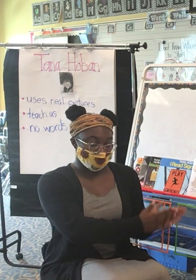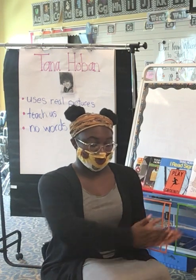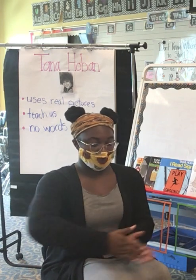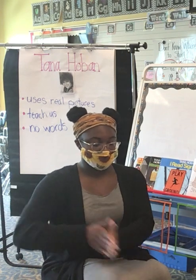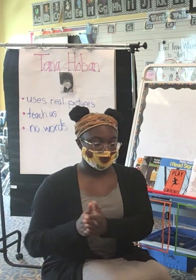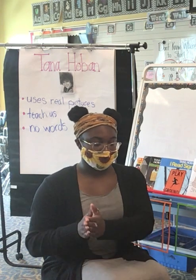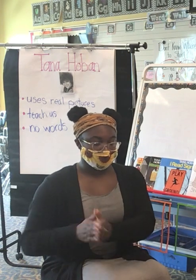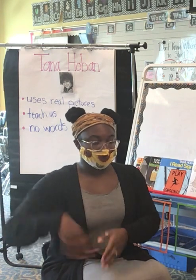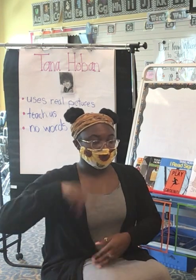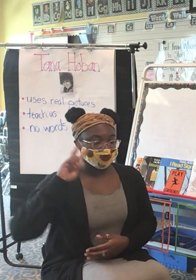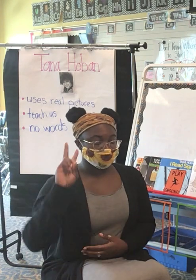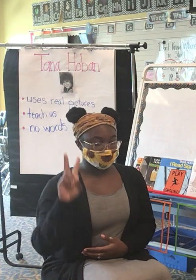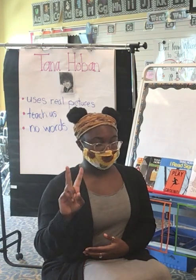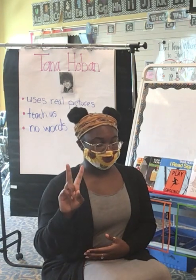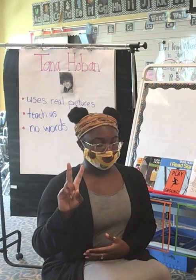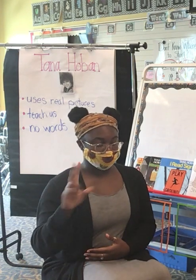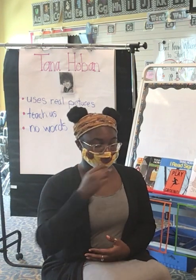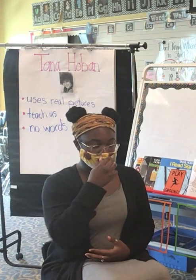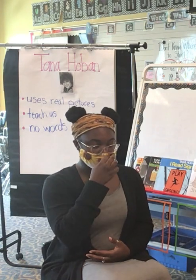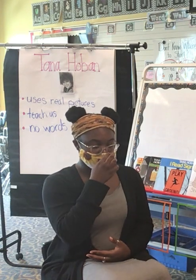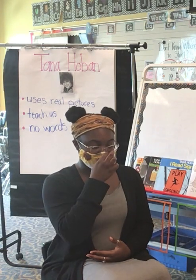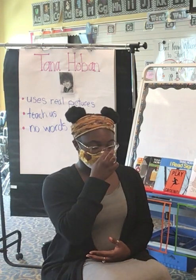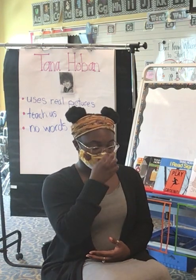Carpet, carpet, two.